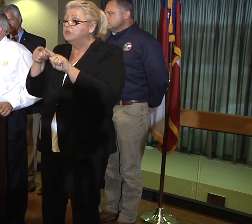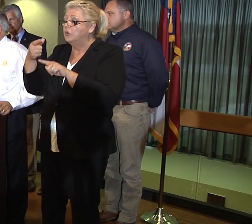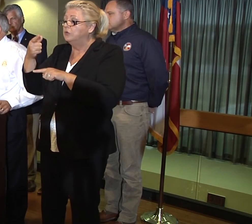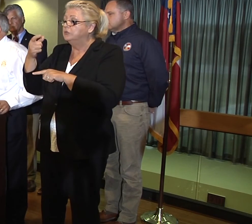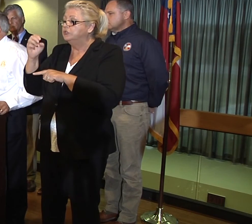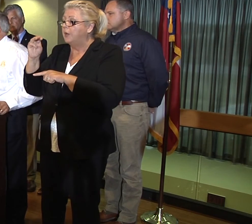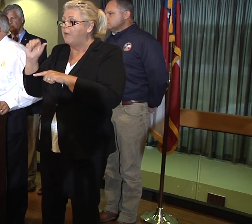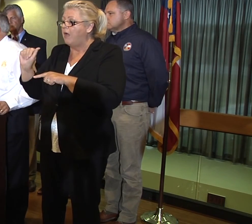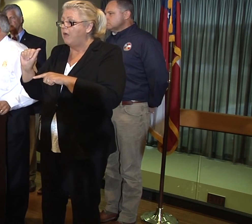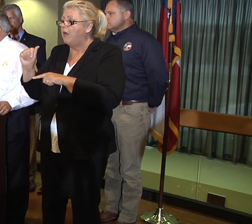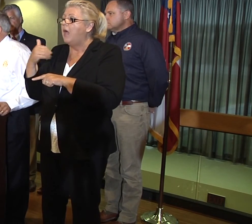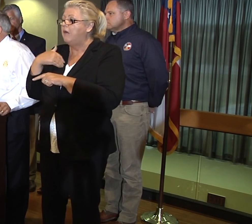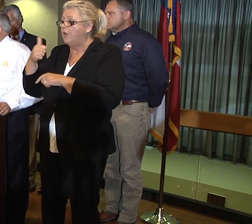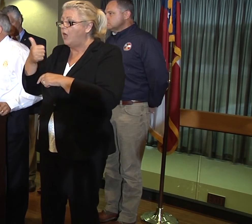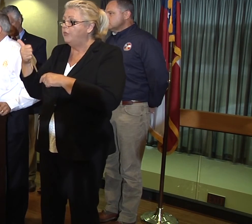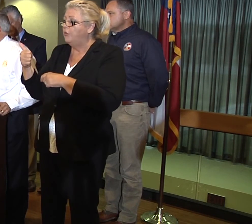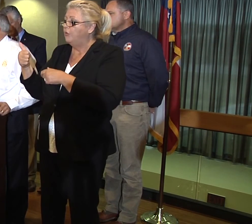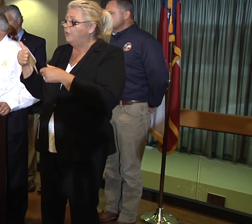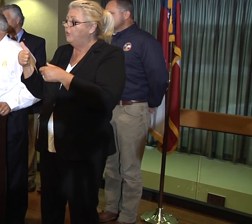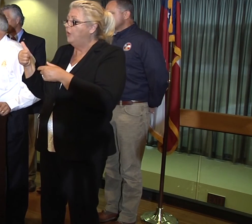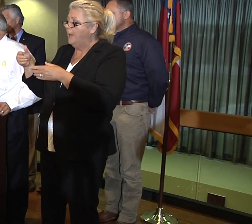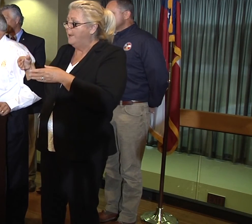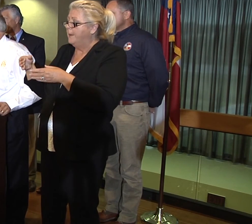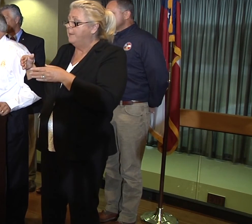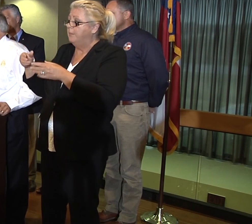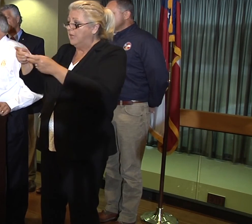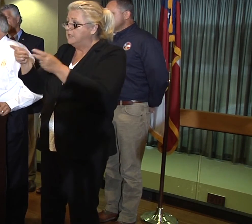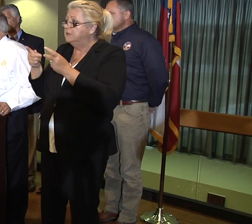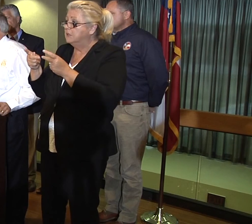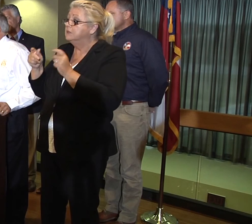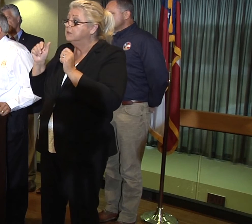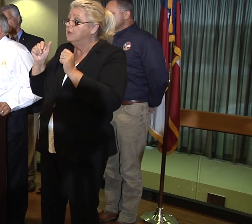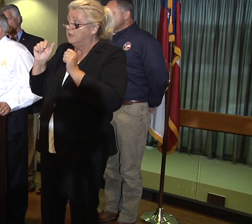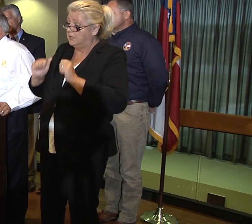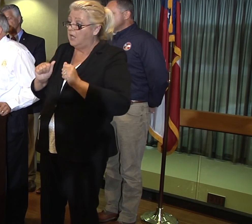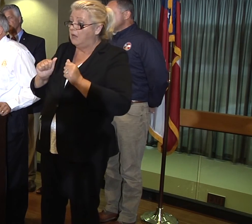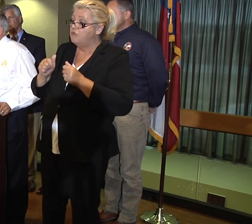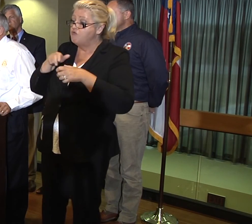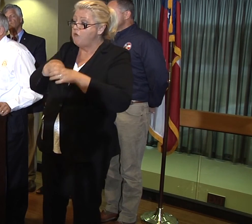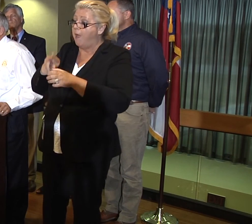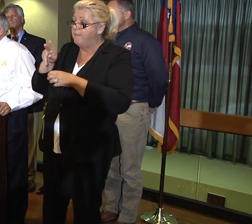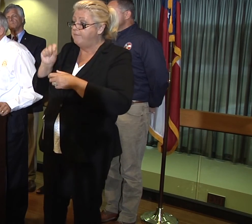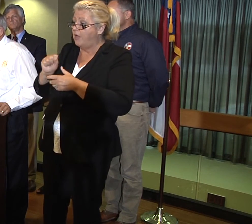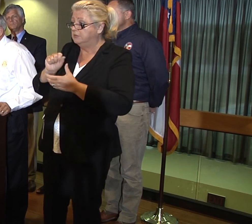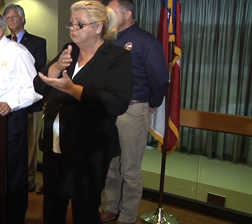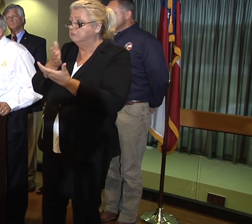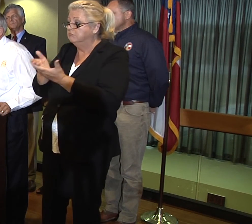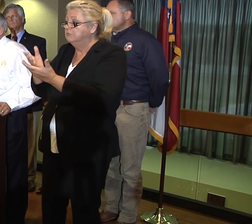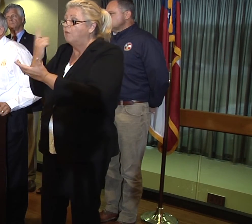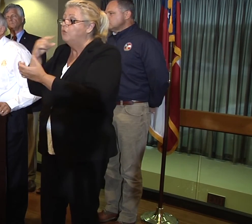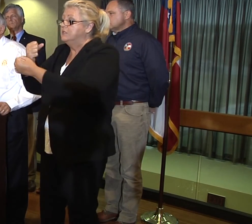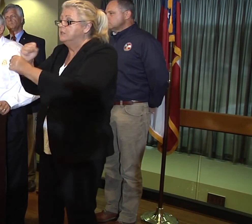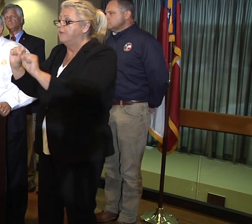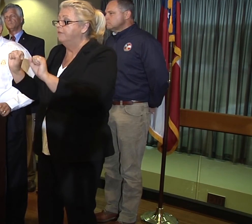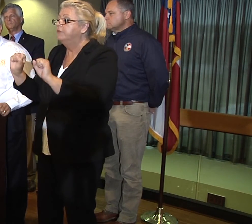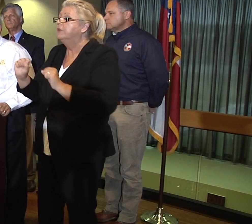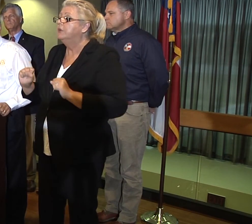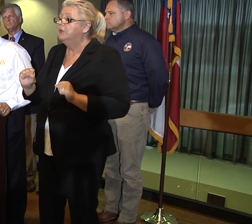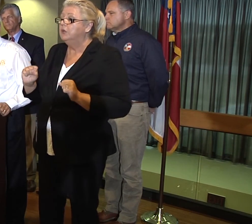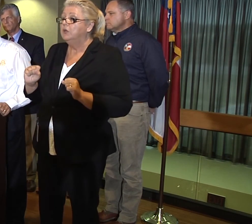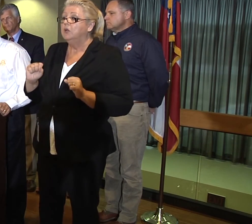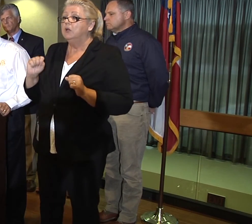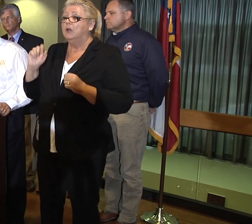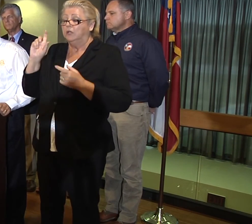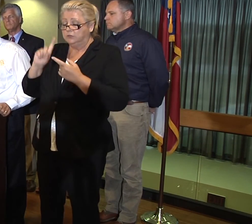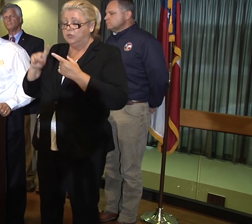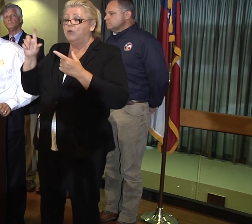other facilities that individuals can be bused to and be taken care of until the storm passes. Well, thank you again for being